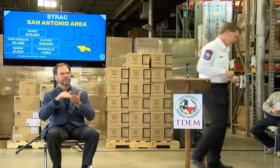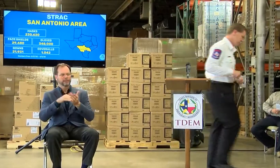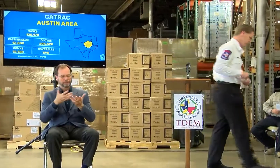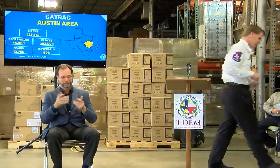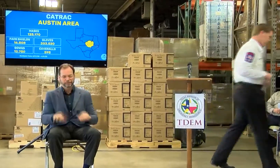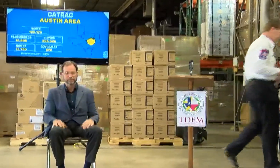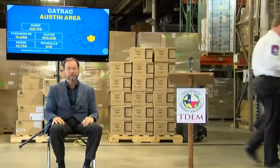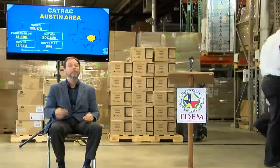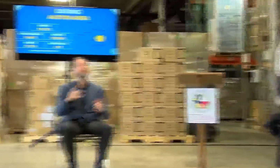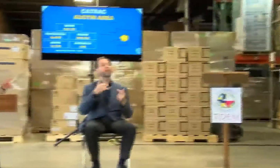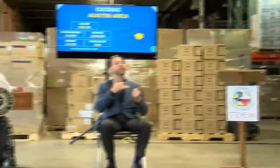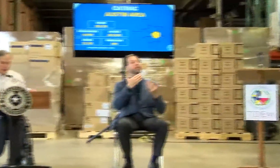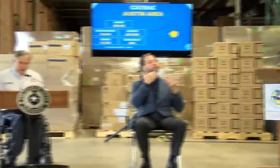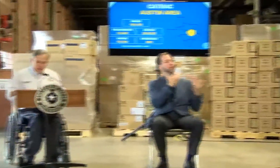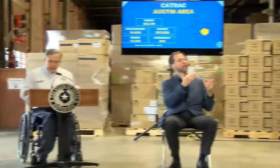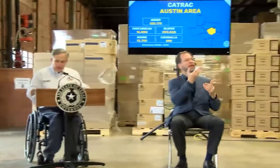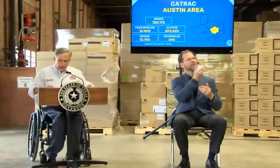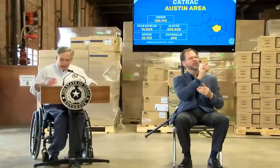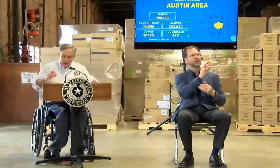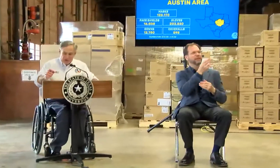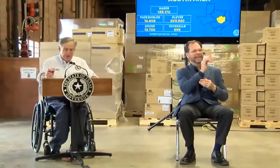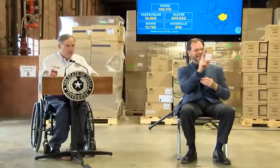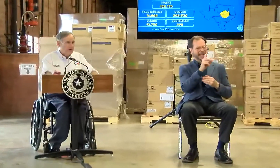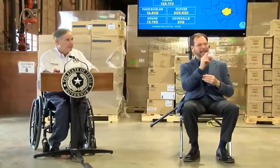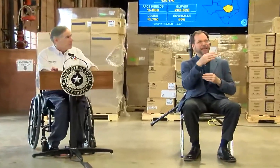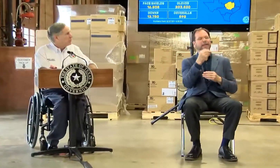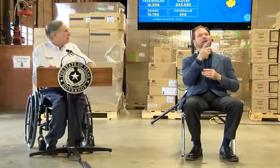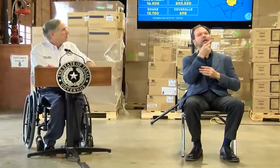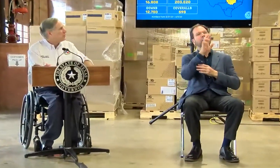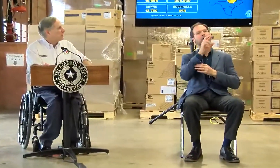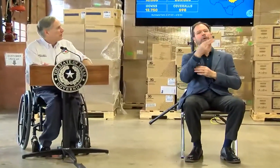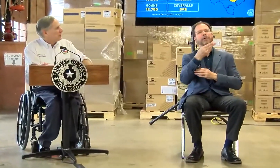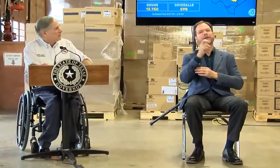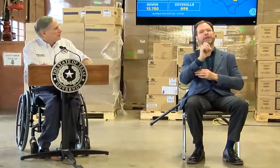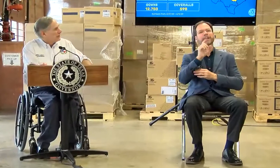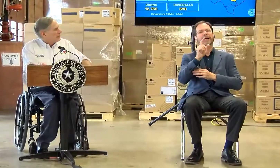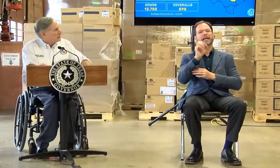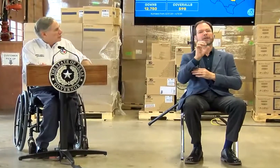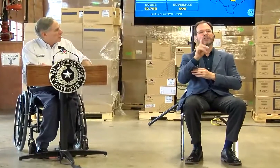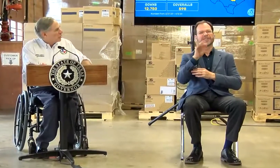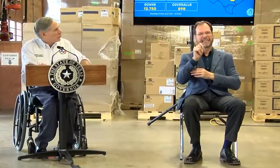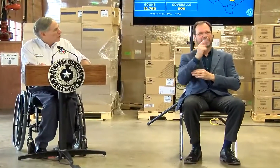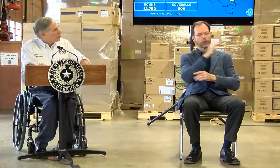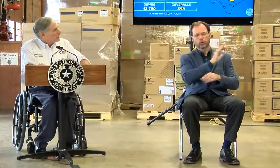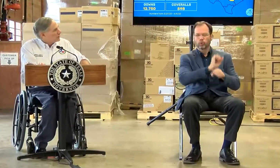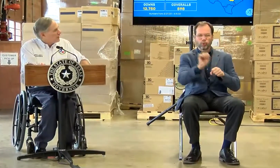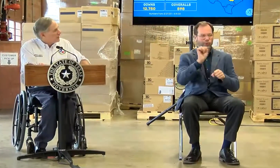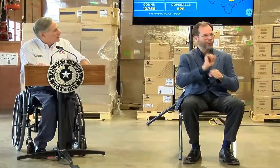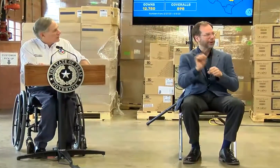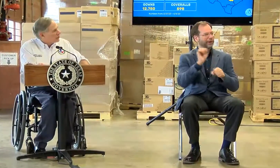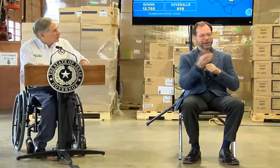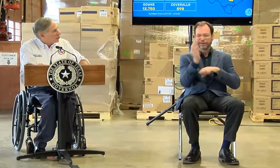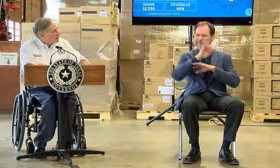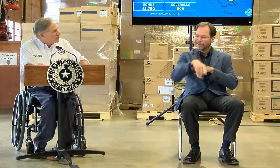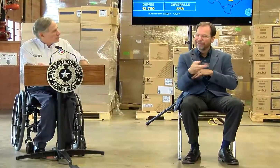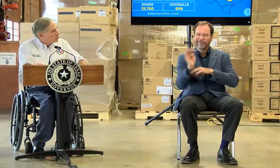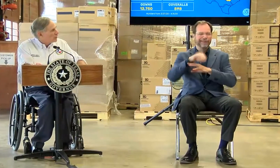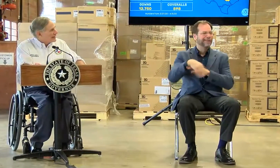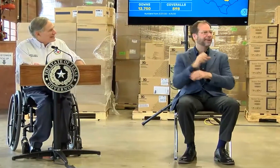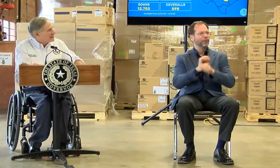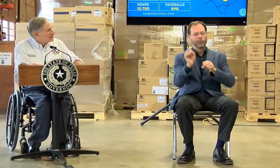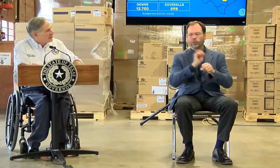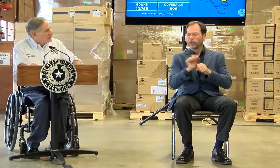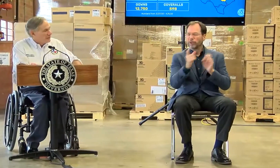Well, first I want to thank Chief Kidd and Dr. Hellerstedt for their tireless work. I know you all are working around the clock, and thank you for your efforts